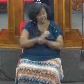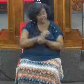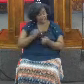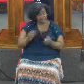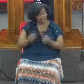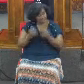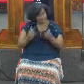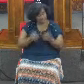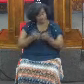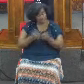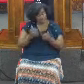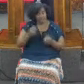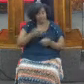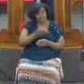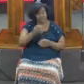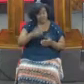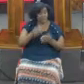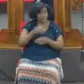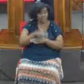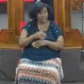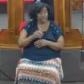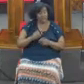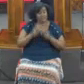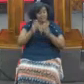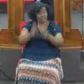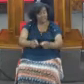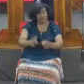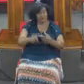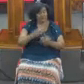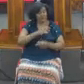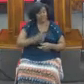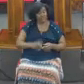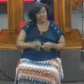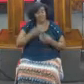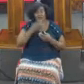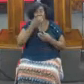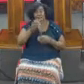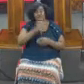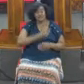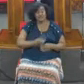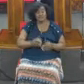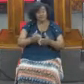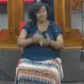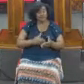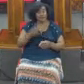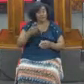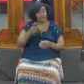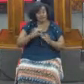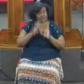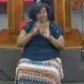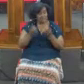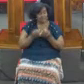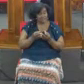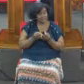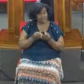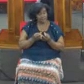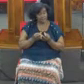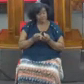tonight to make a commitment to Christ. To confess Christ before one family member. You hear me?